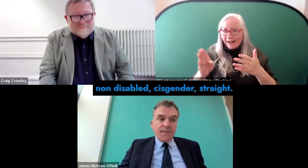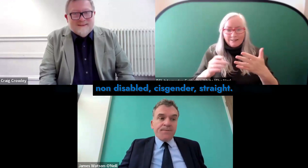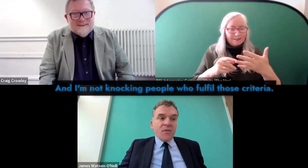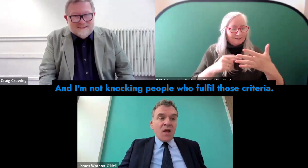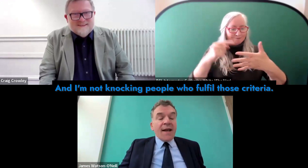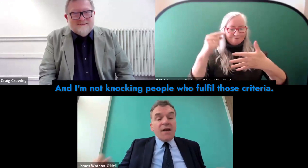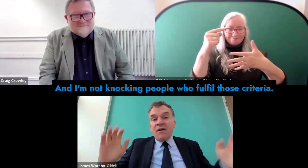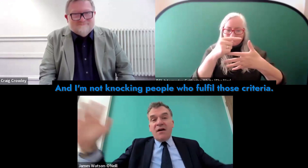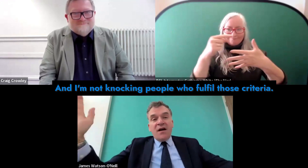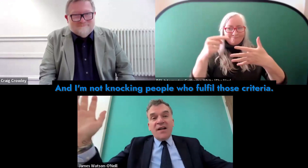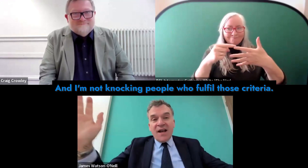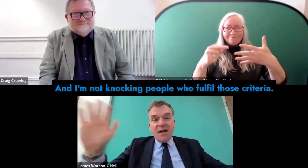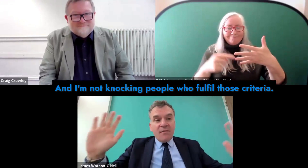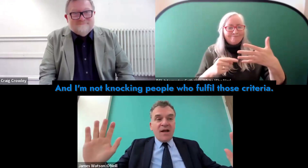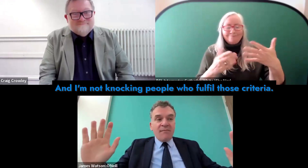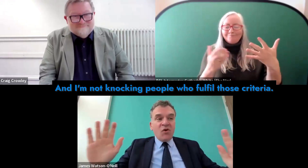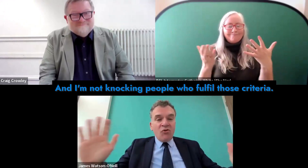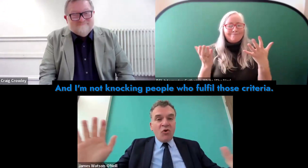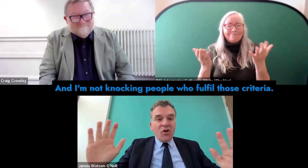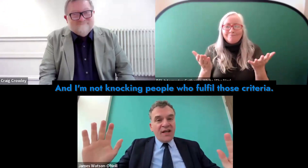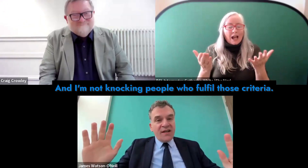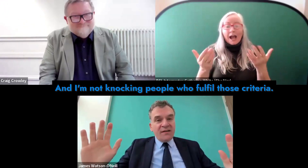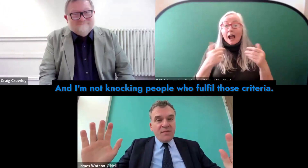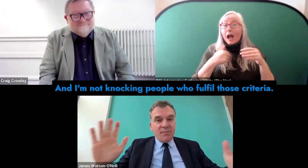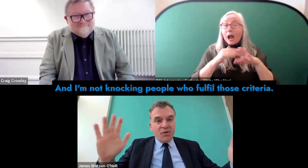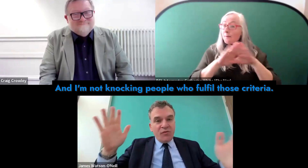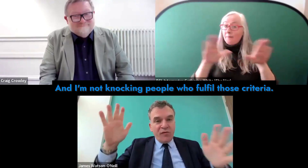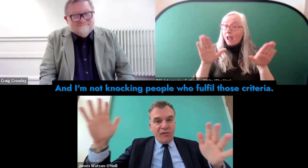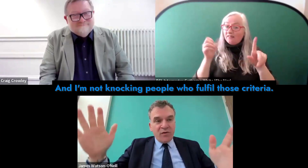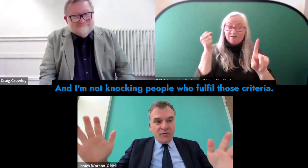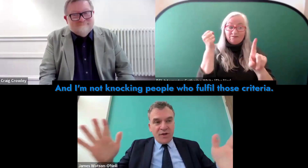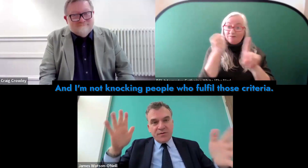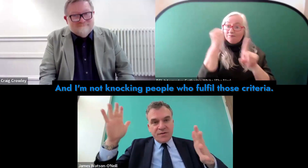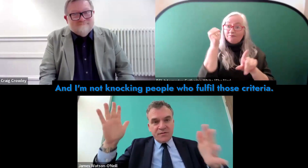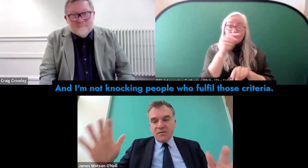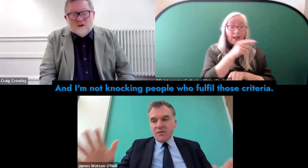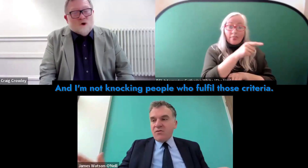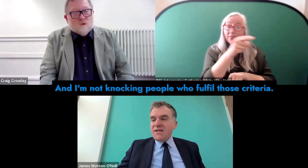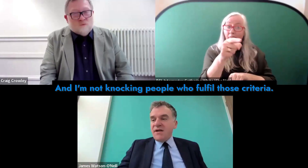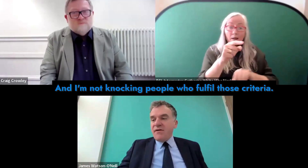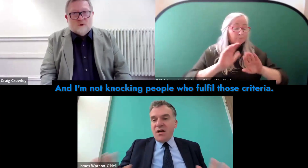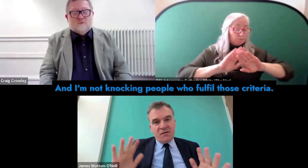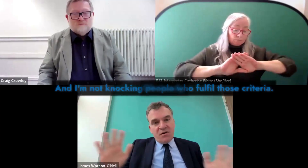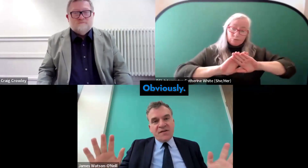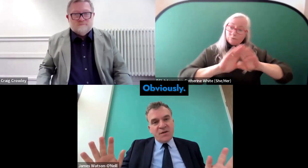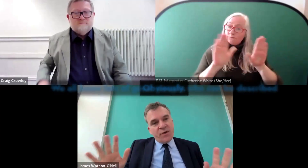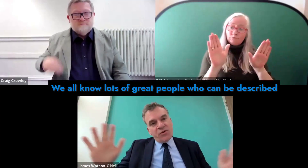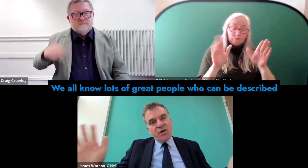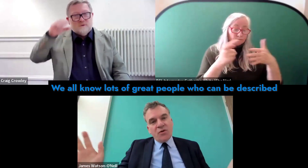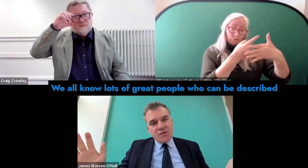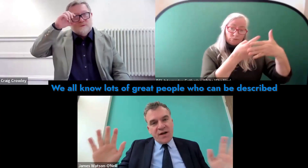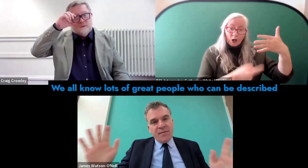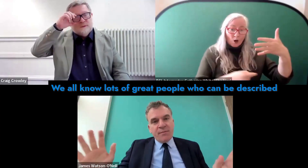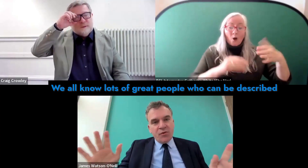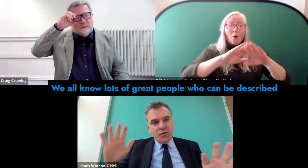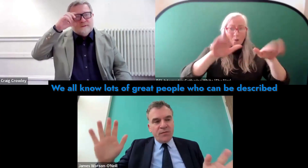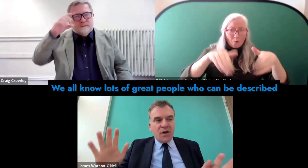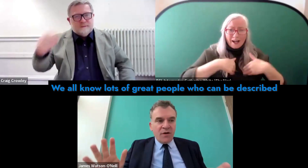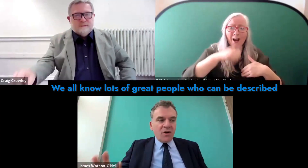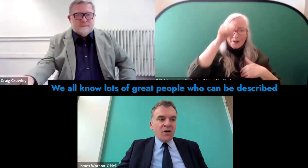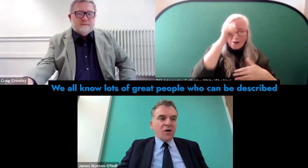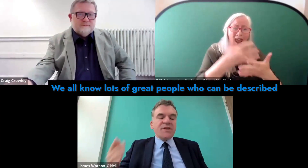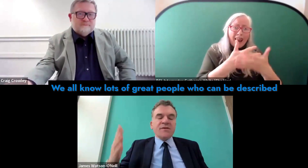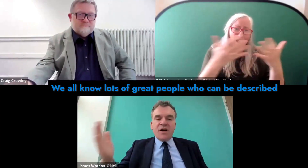straight. And I'm not knocking people who fulfill those criteria. Obviously, we all know lots of great people